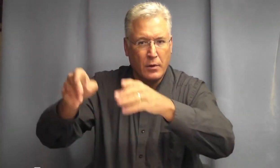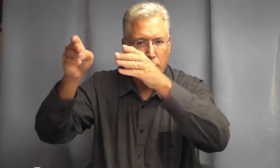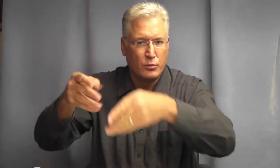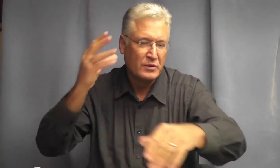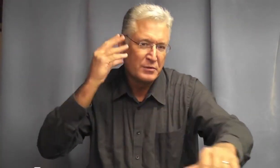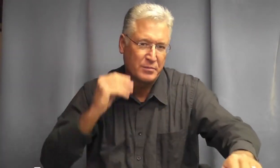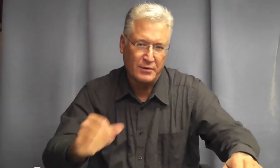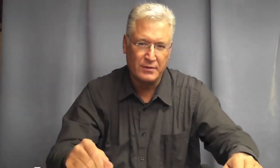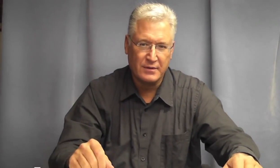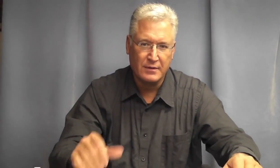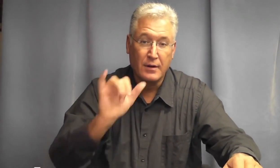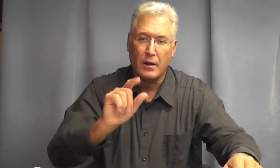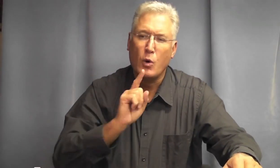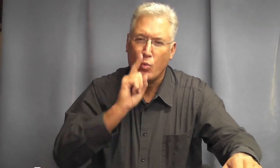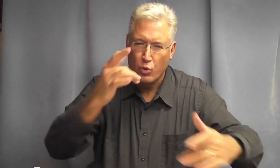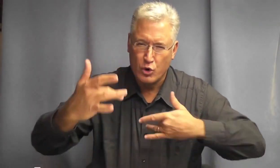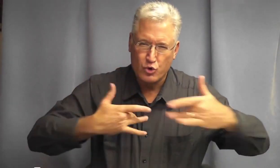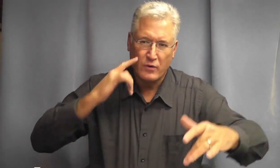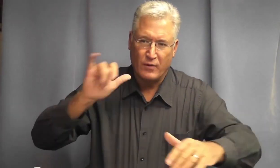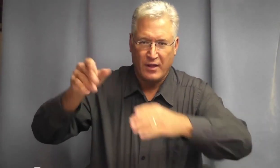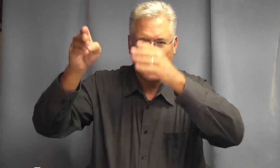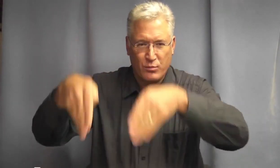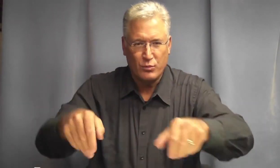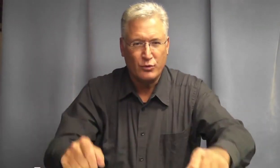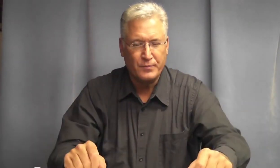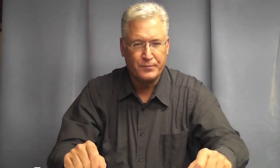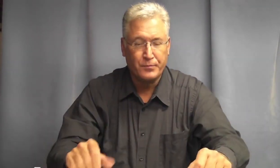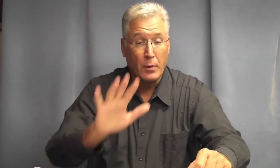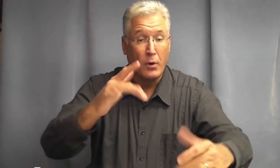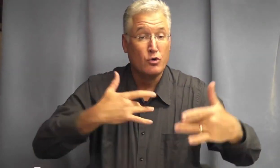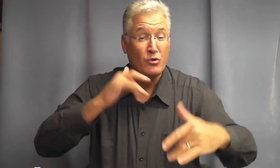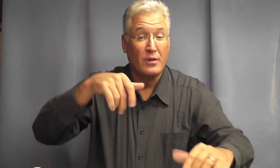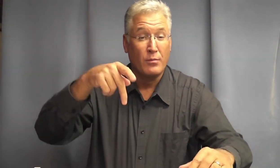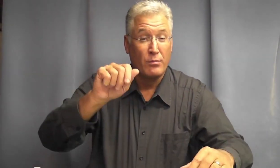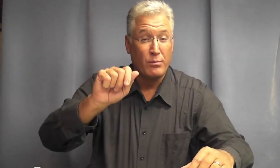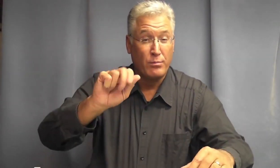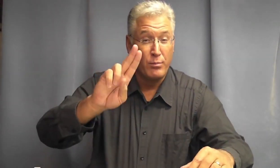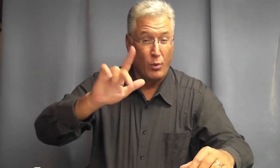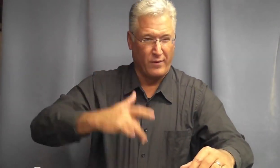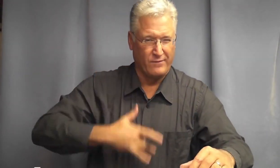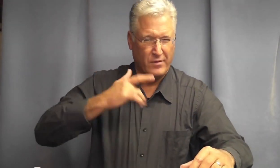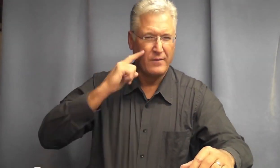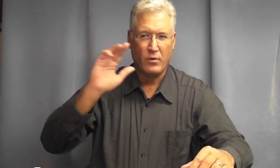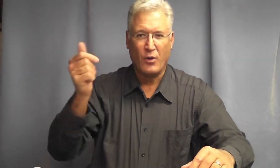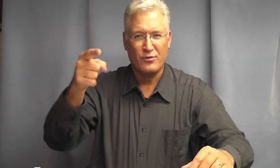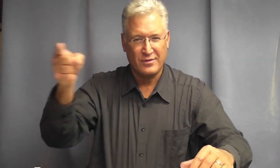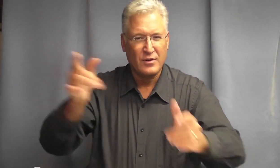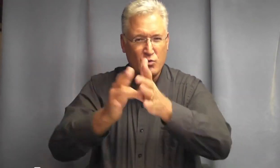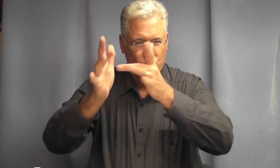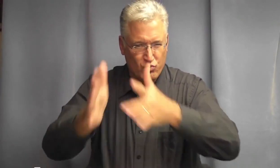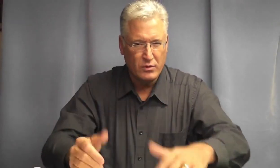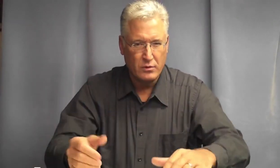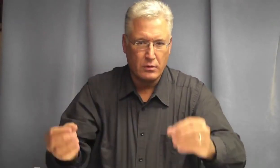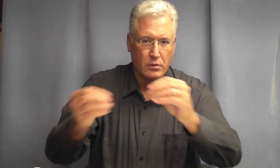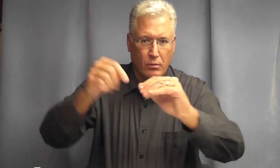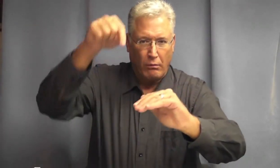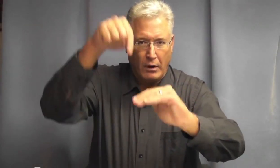same things ourselves. We have genuine concern for that person. Paul, he had real concern for the